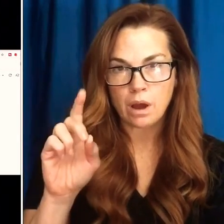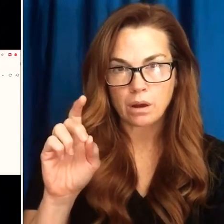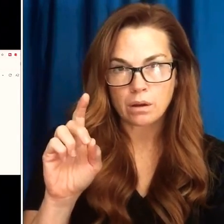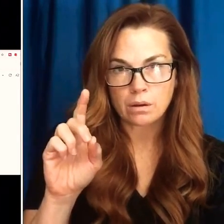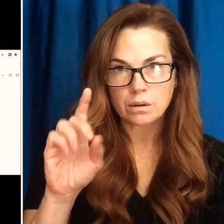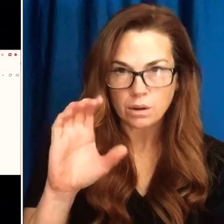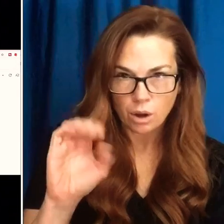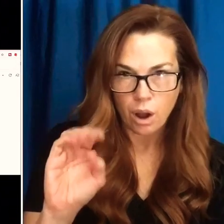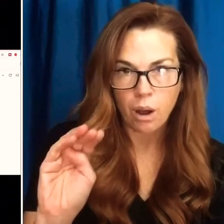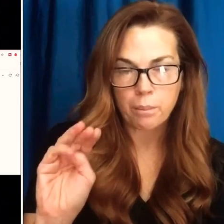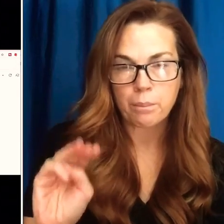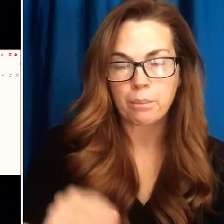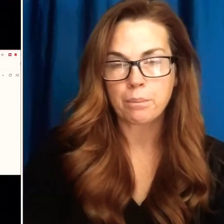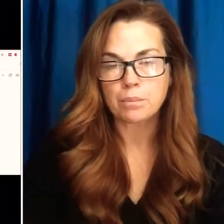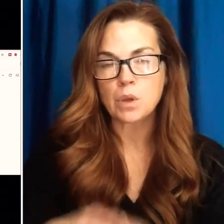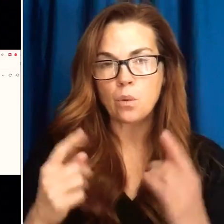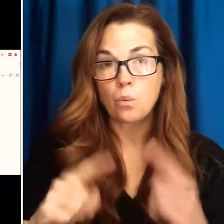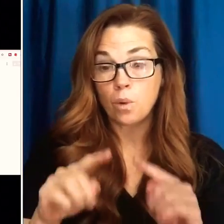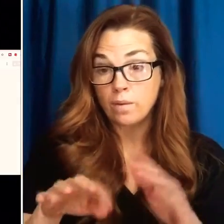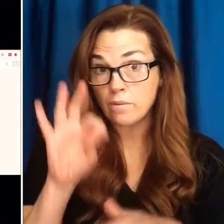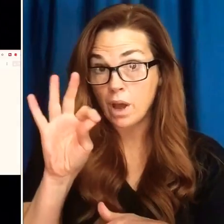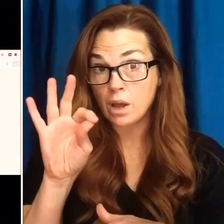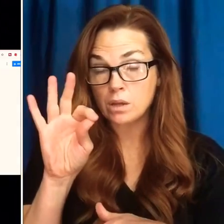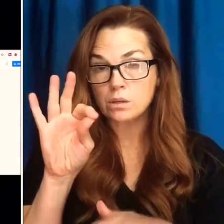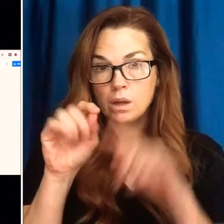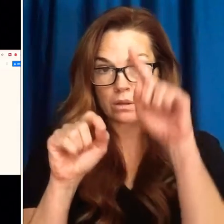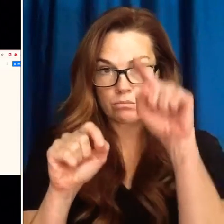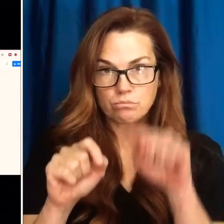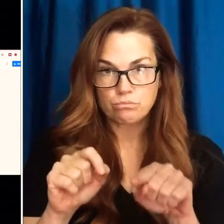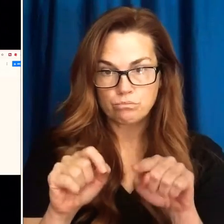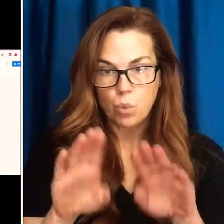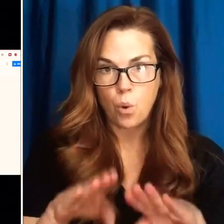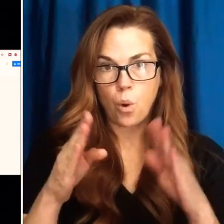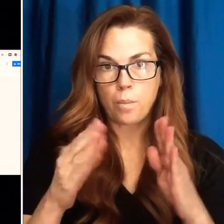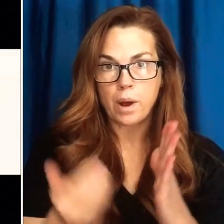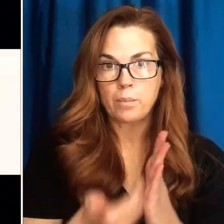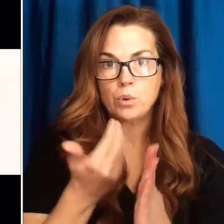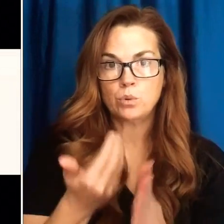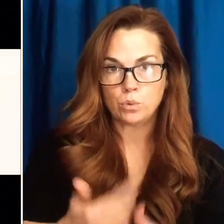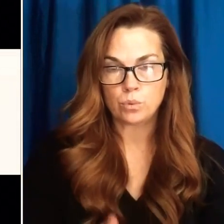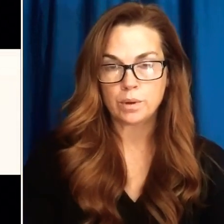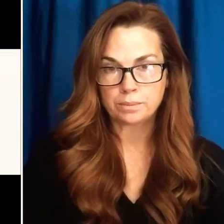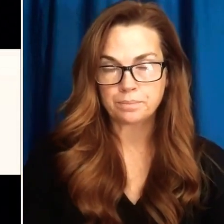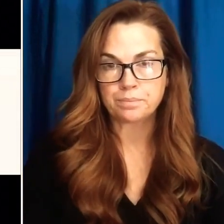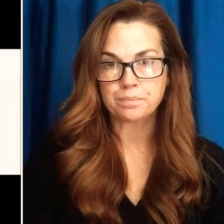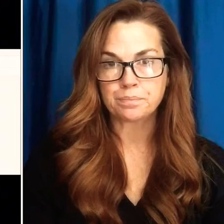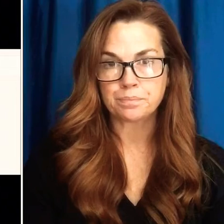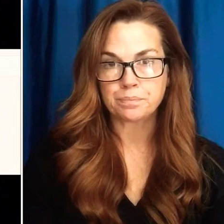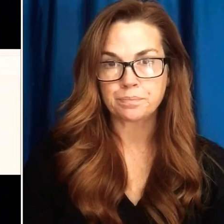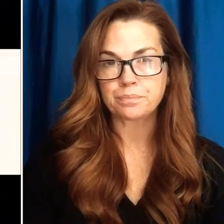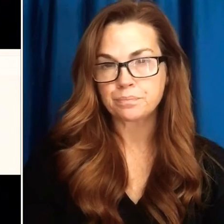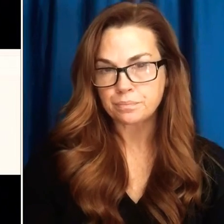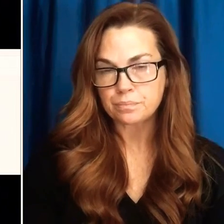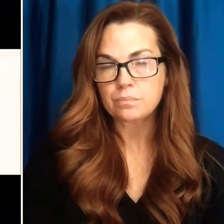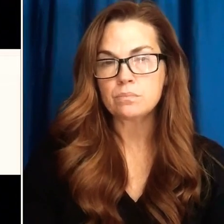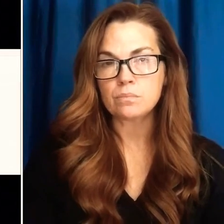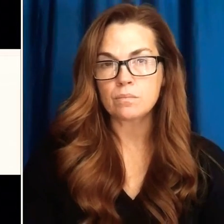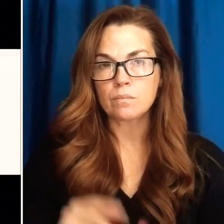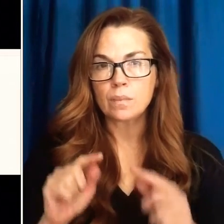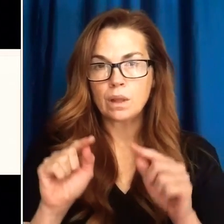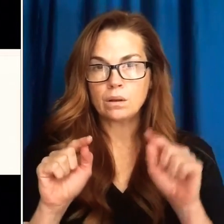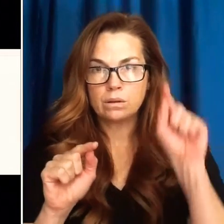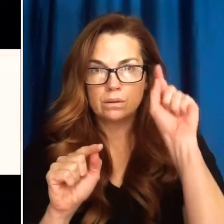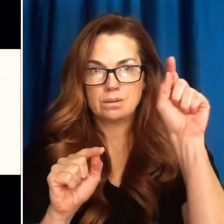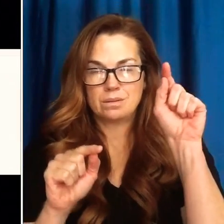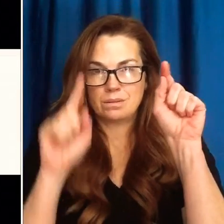on this little plus sign in the bottom and it will open up a new jam for you. So like most Google products, you can click in the top left-hand corner